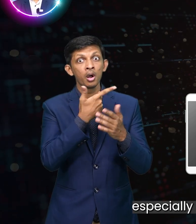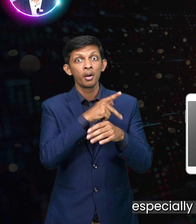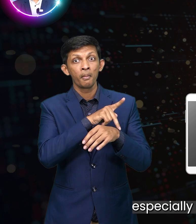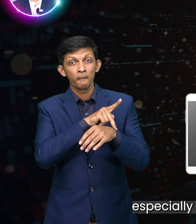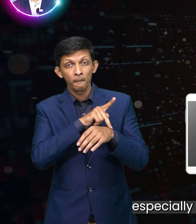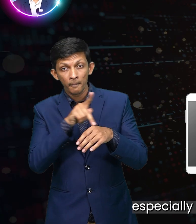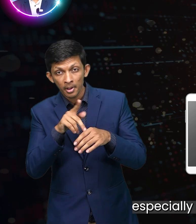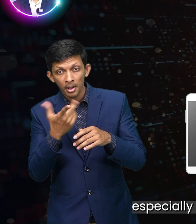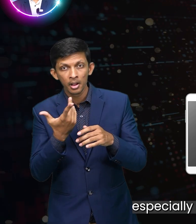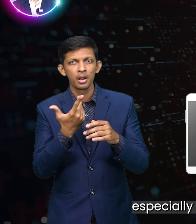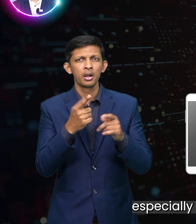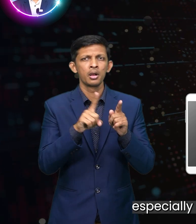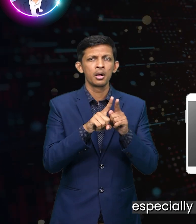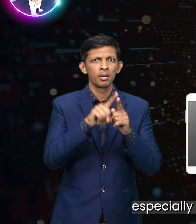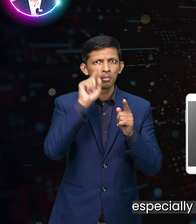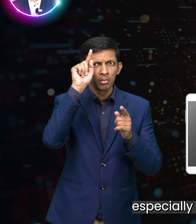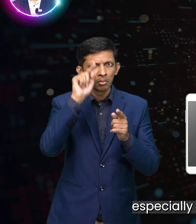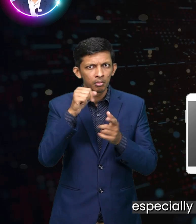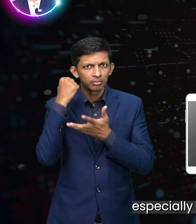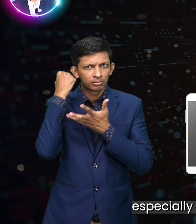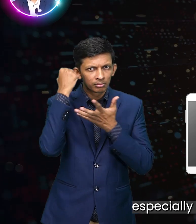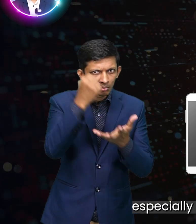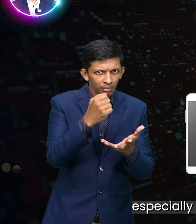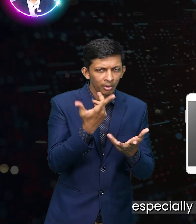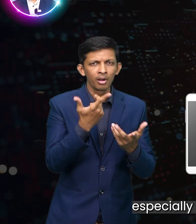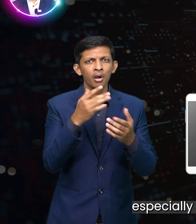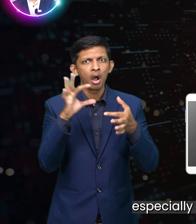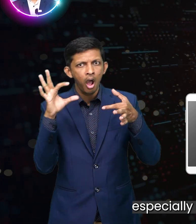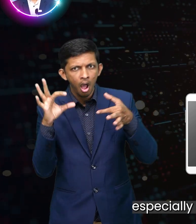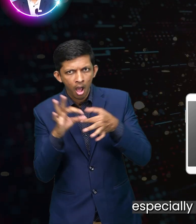in work-related contexts.